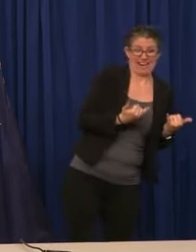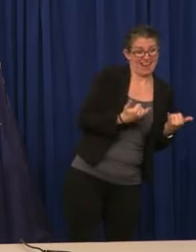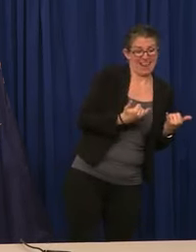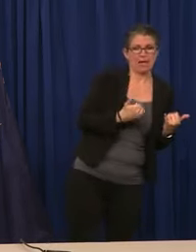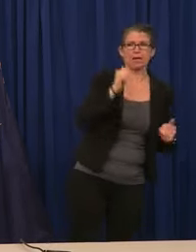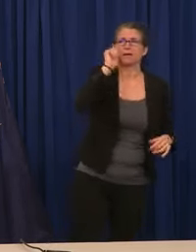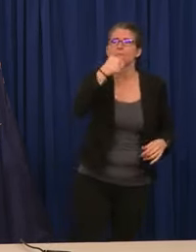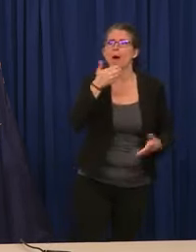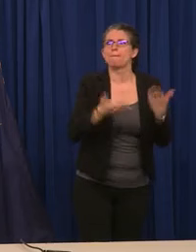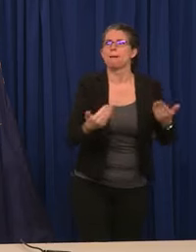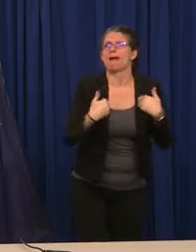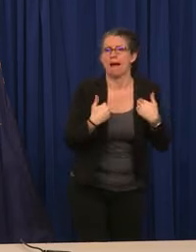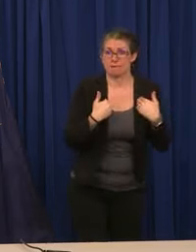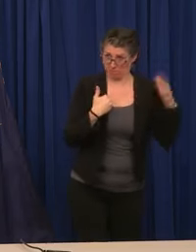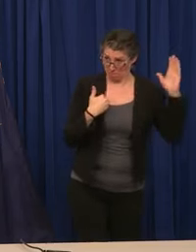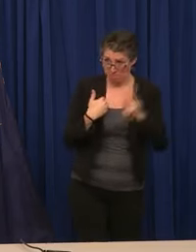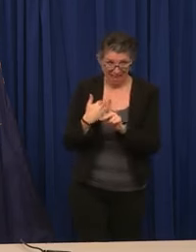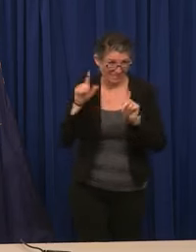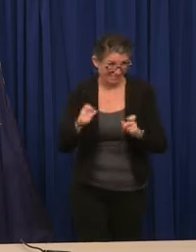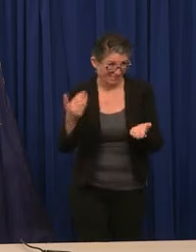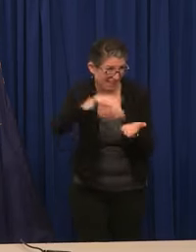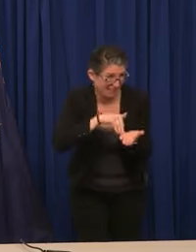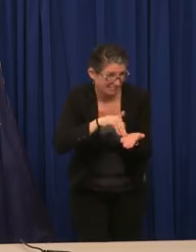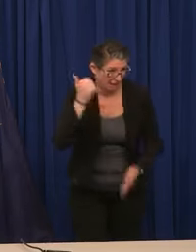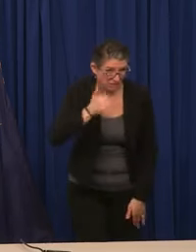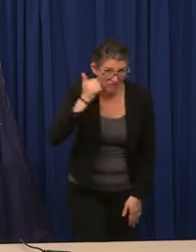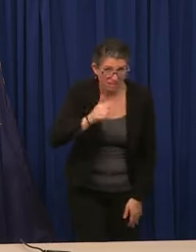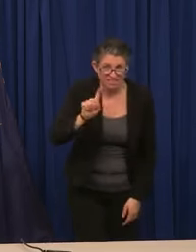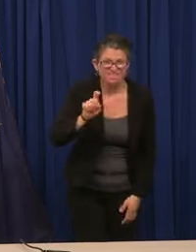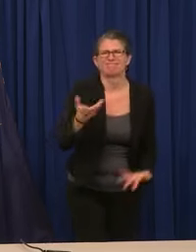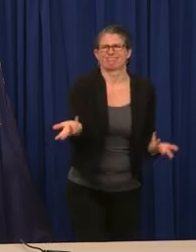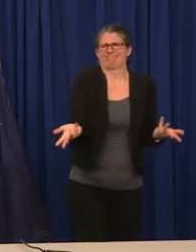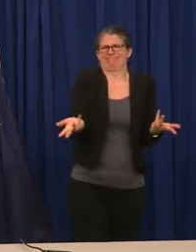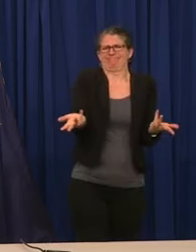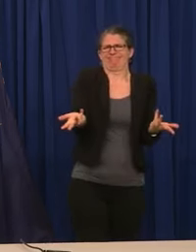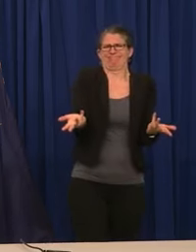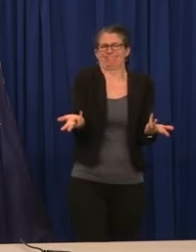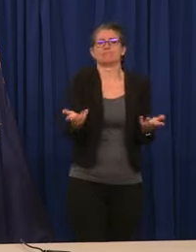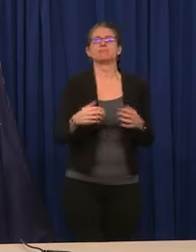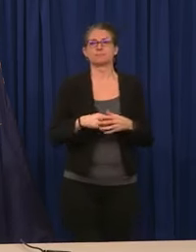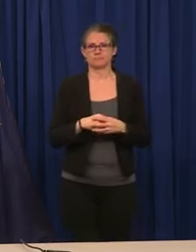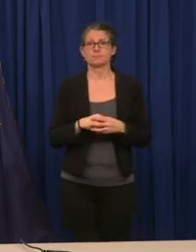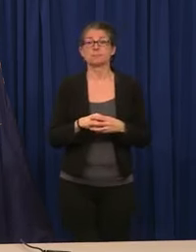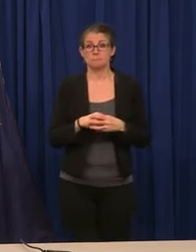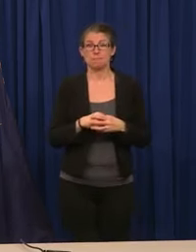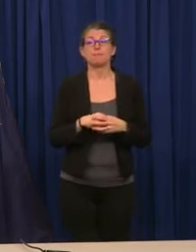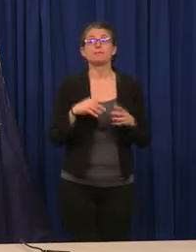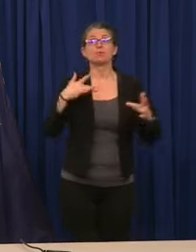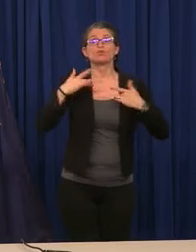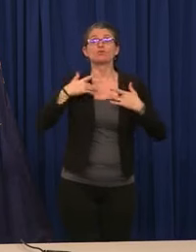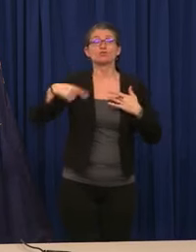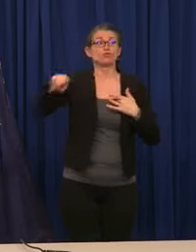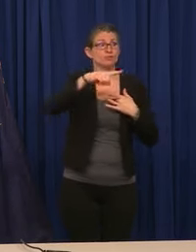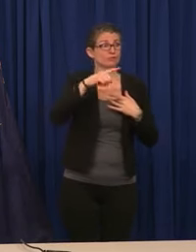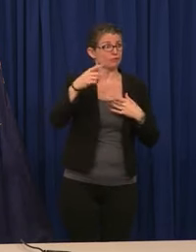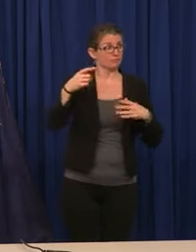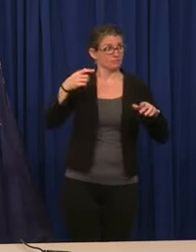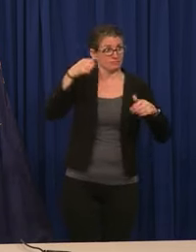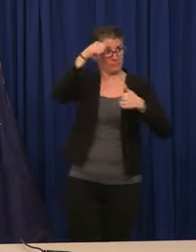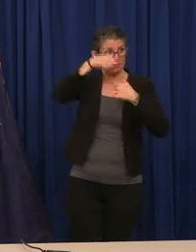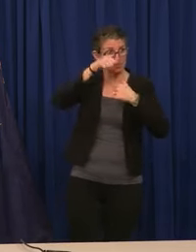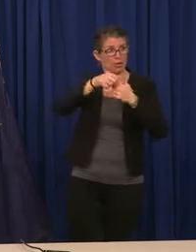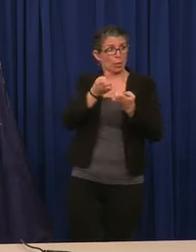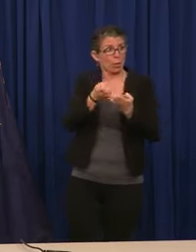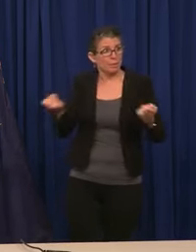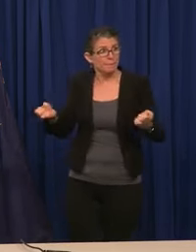equal concerns or questions about what the public health response should be for a negative test, and whether we retest, whether